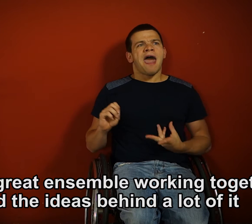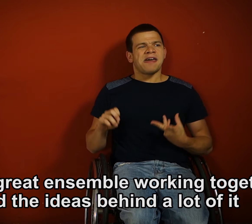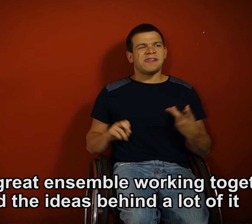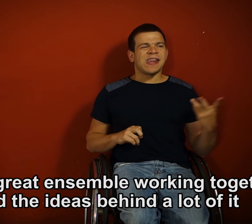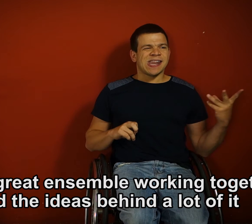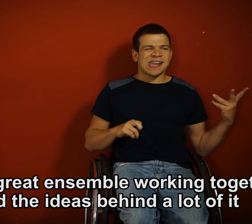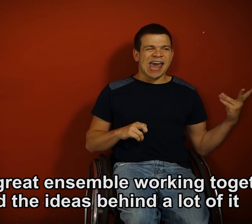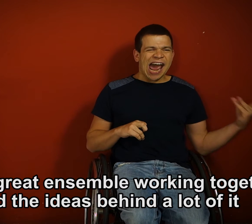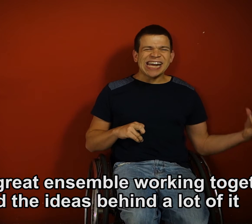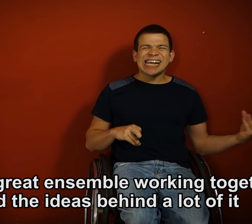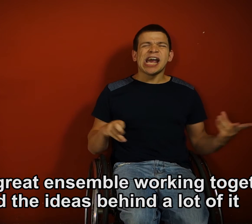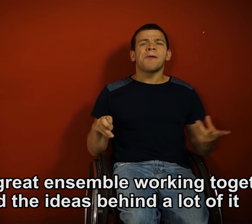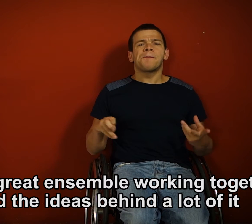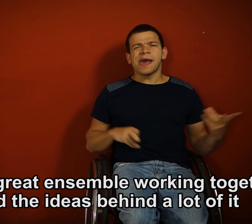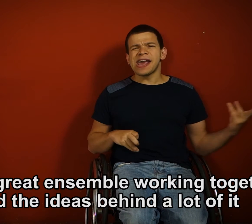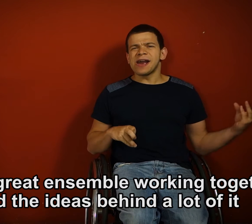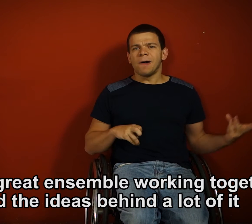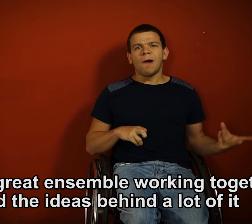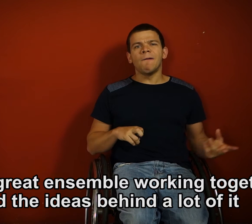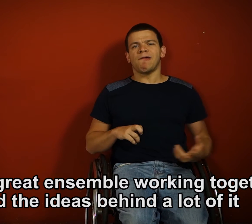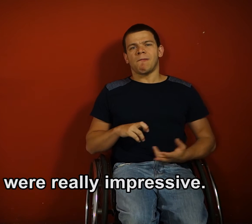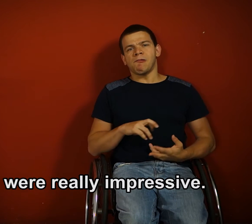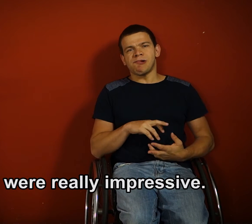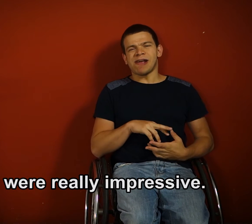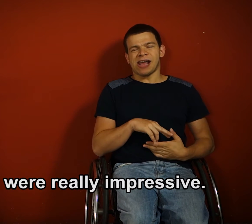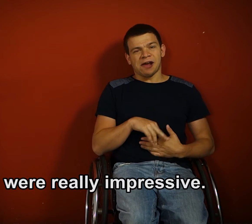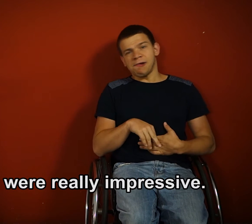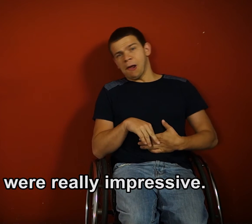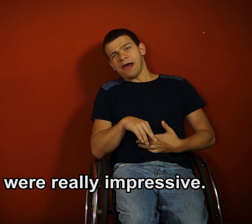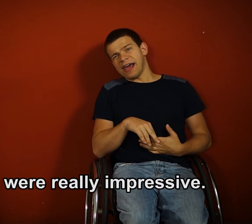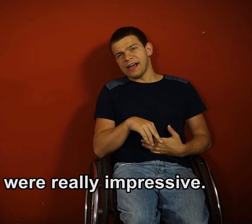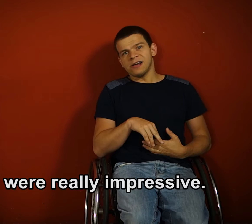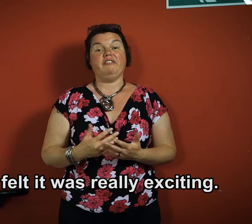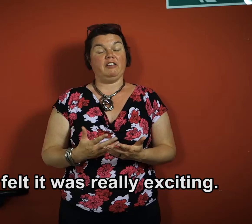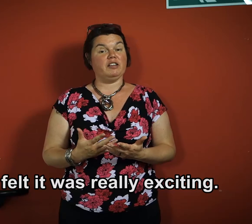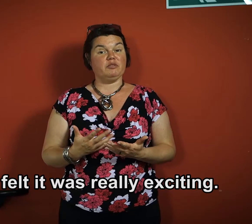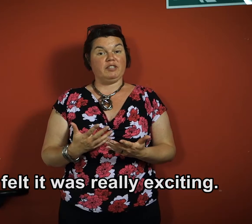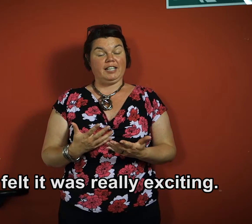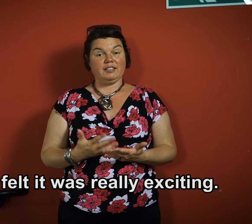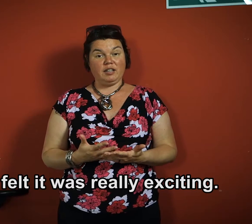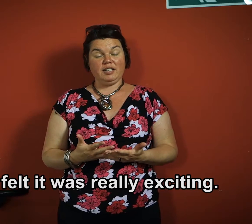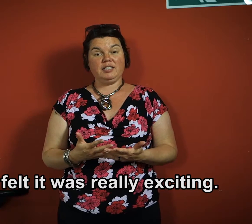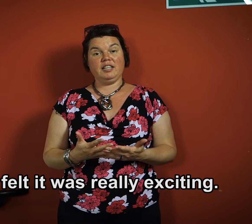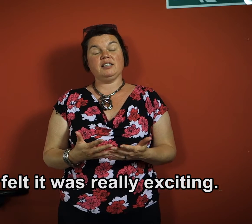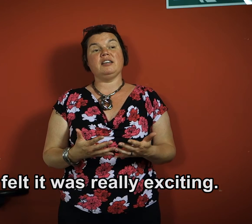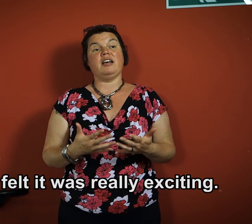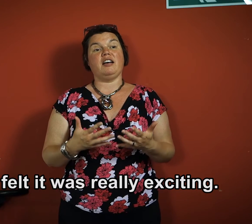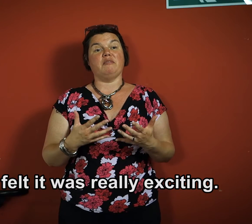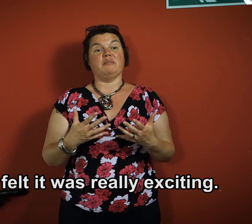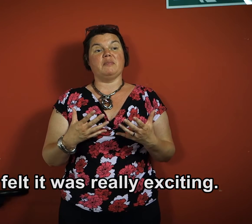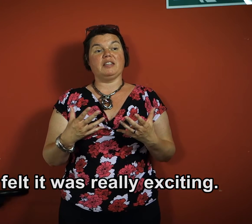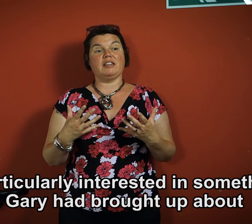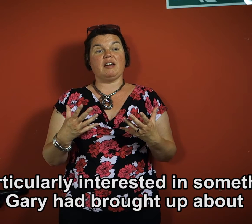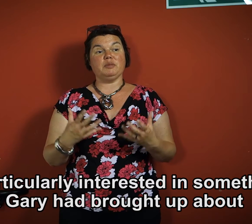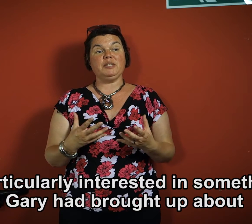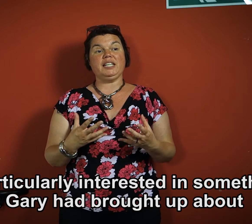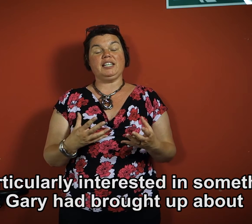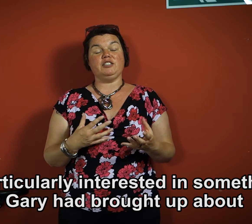and the ideas behind a lot of it were really interesting. I thought that was really exciting. I was particularly interested